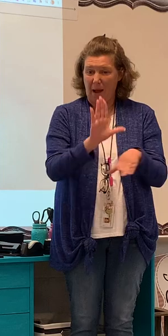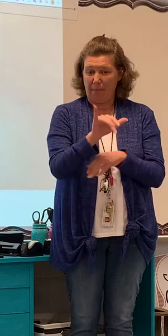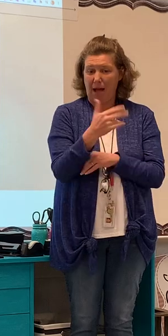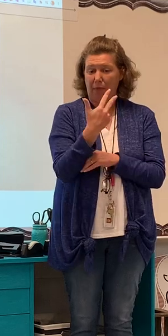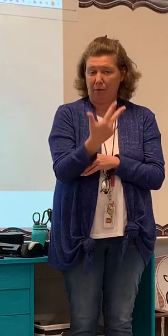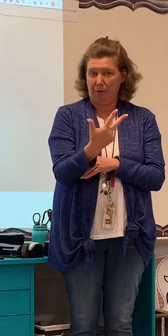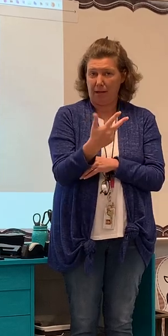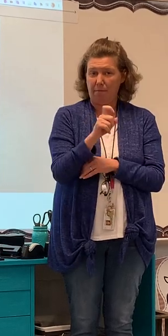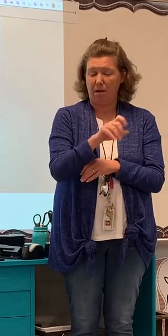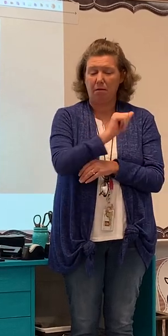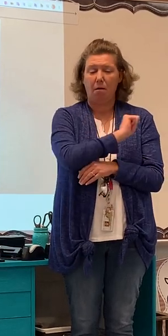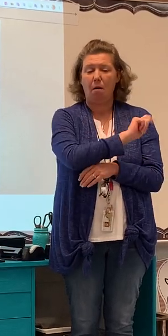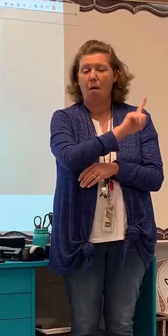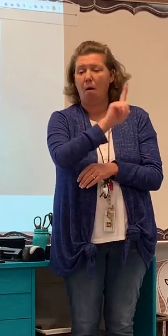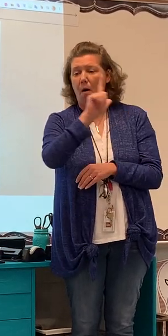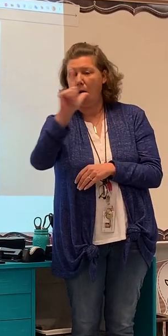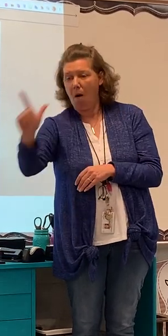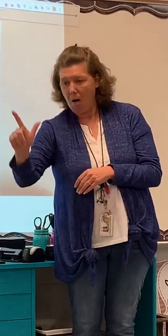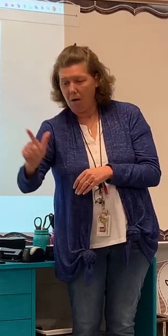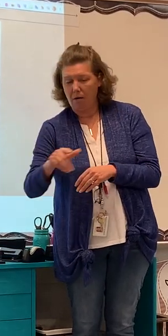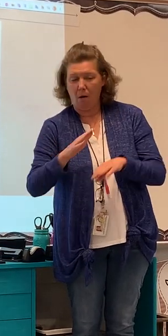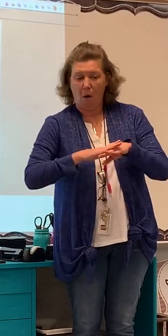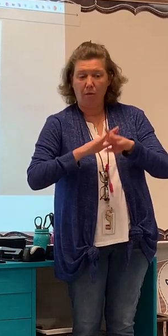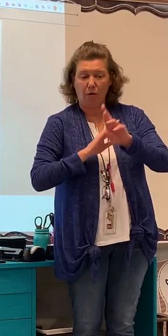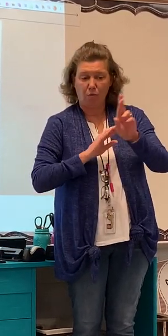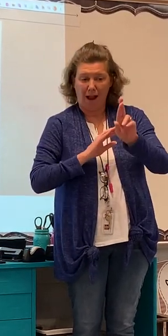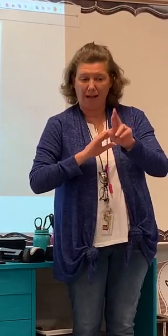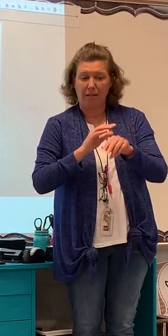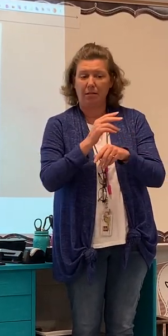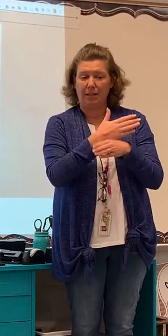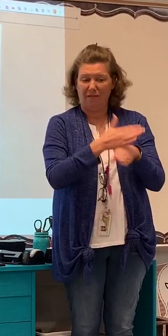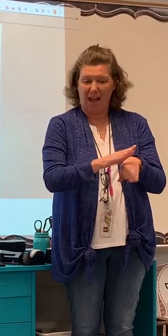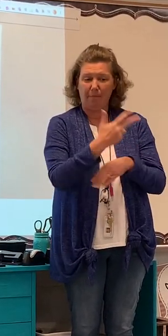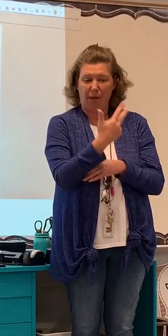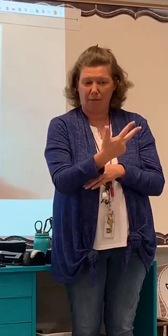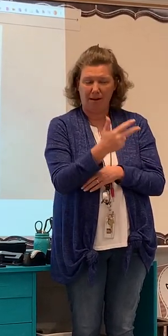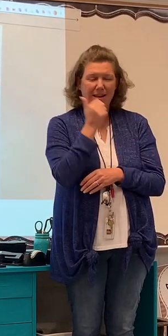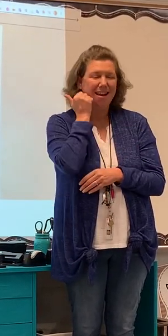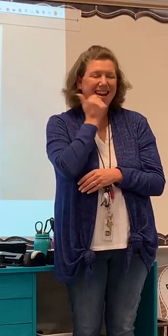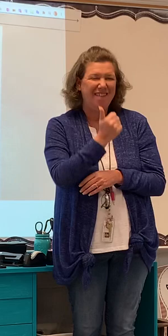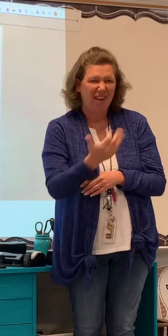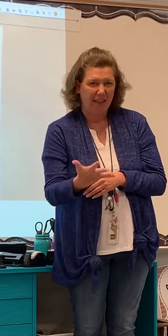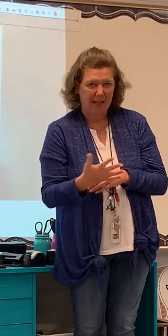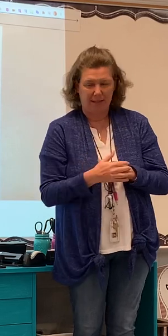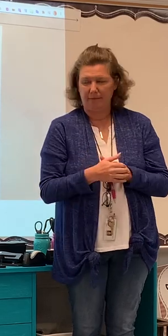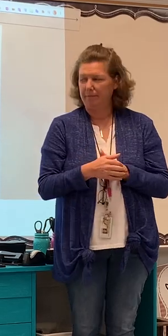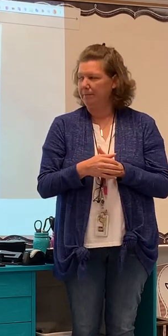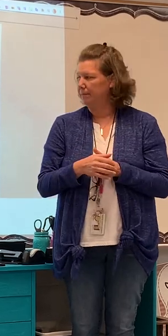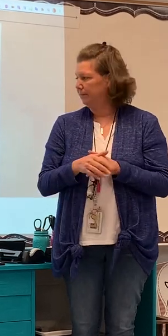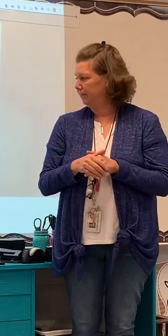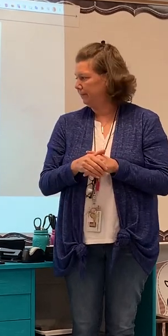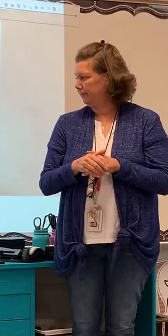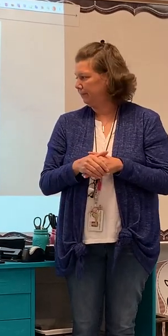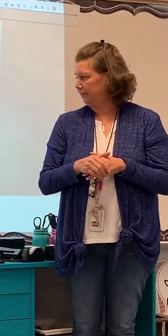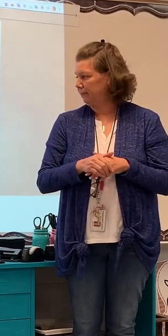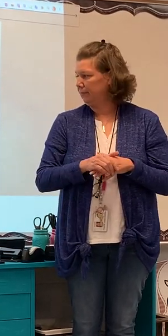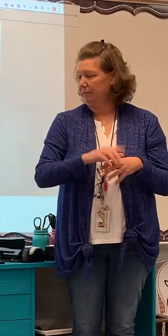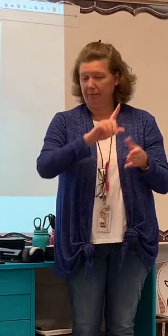divide everything on the right side by 3 as well. Everything gets divided. So that cancels away, and you're left